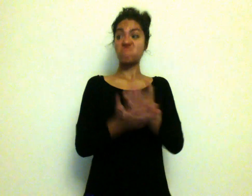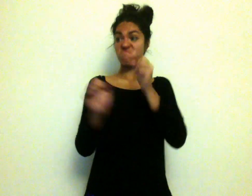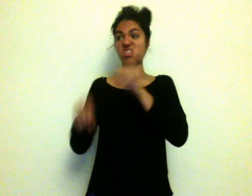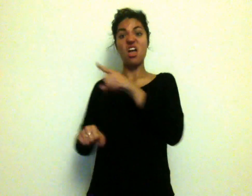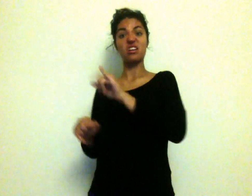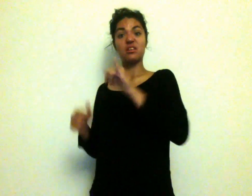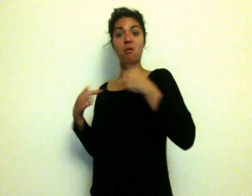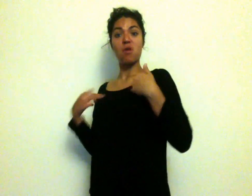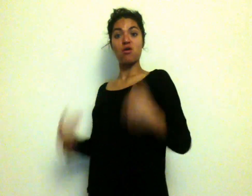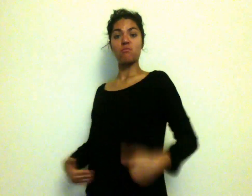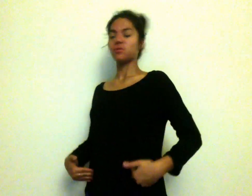See, there are